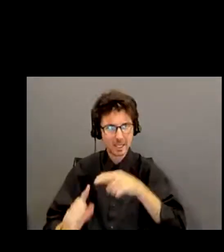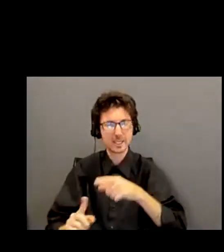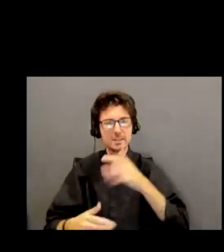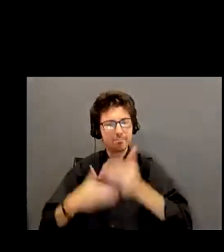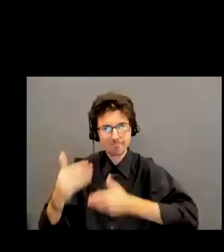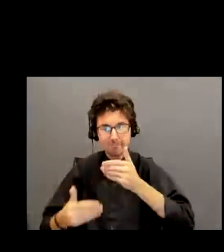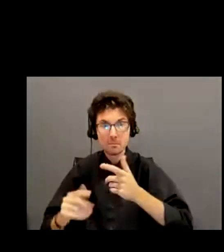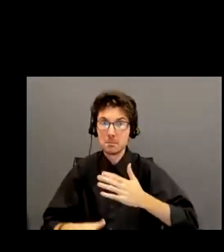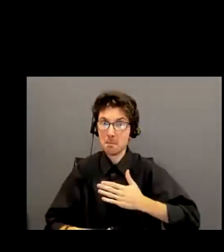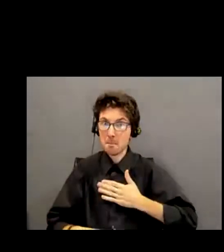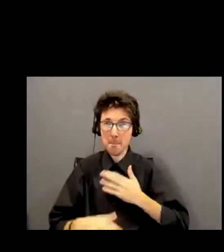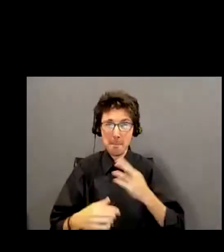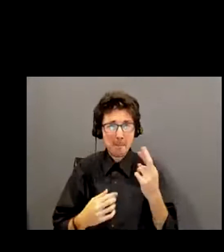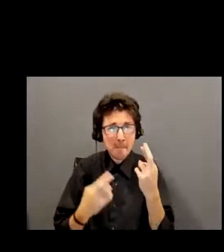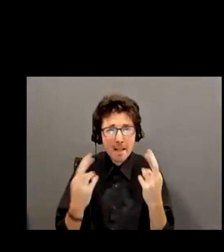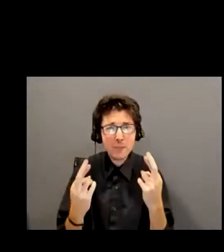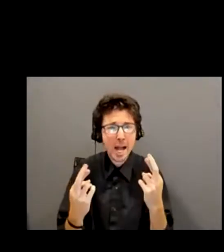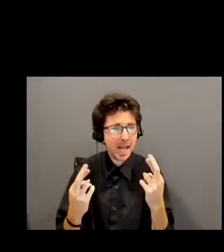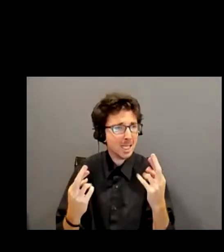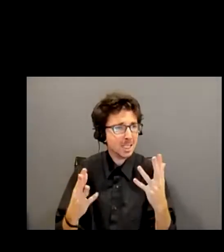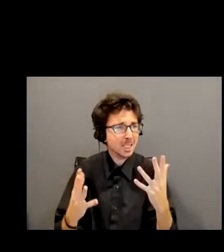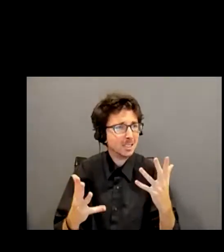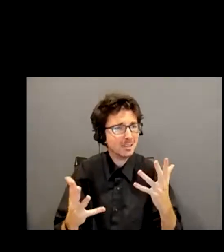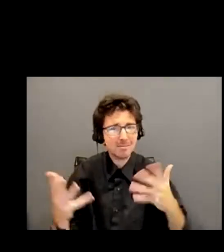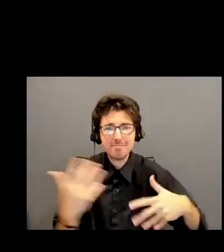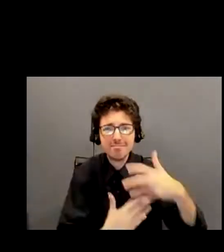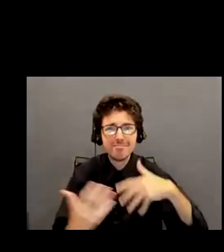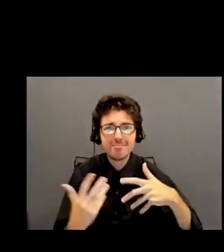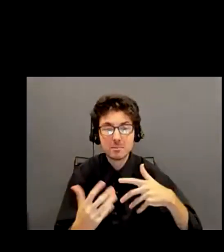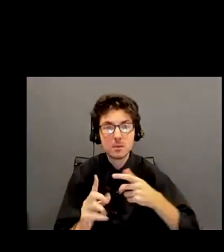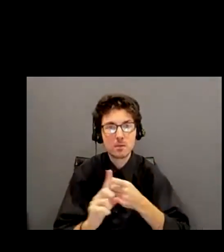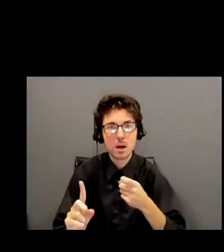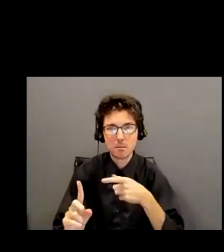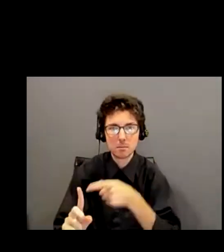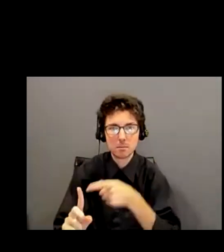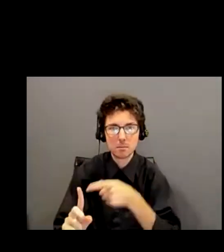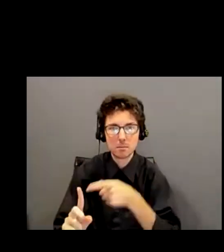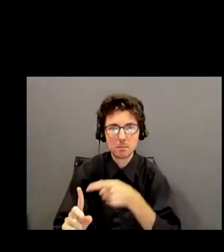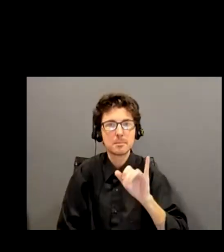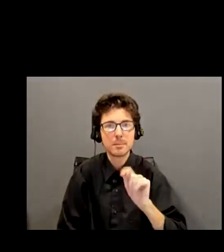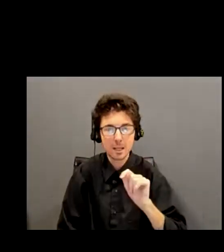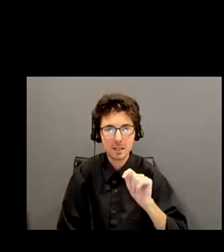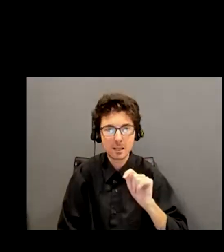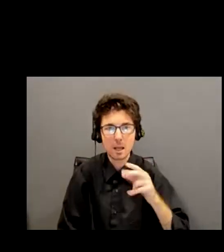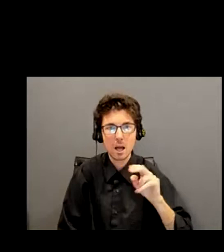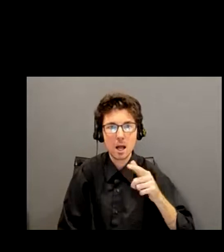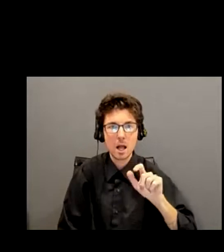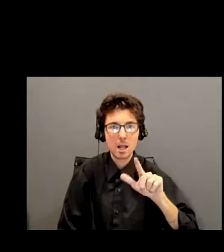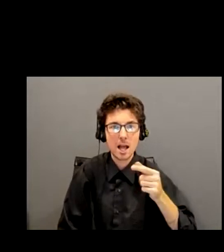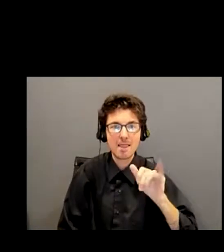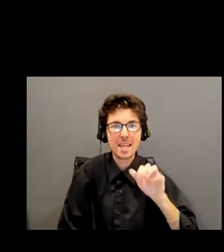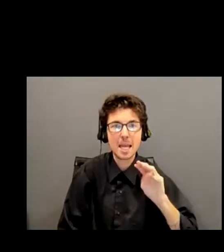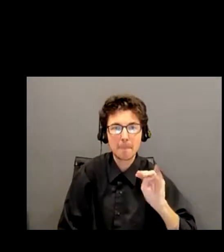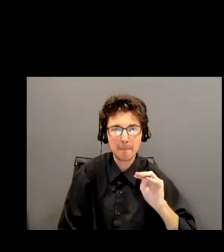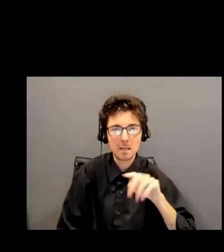my best friends have come out from Bet HaGalgalim. It is 100% another family for